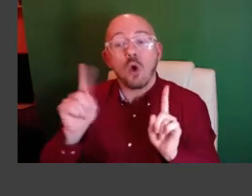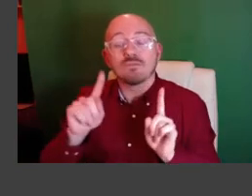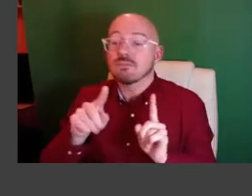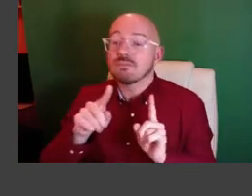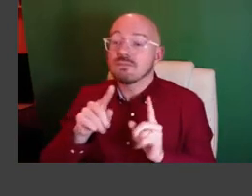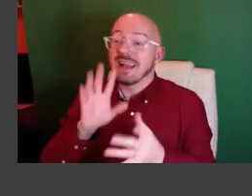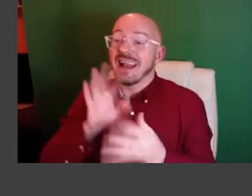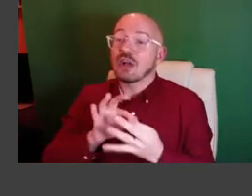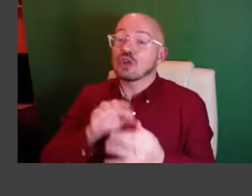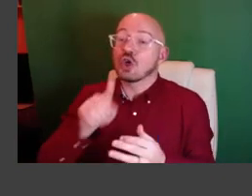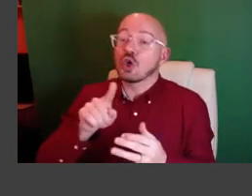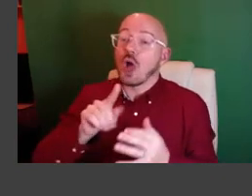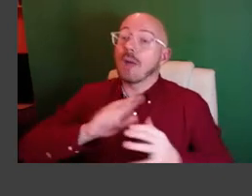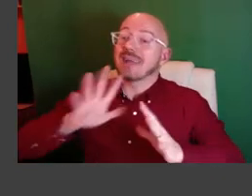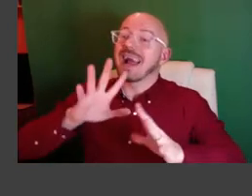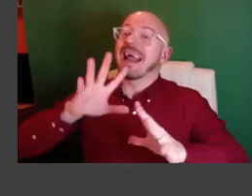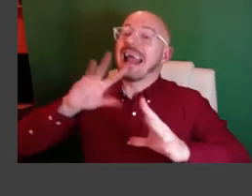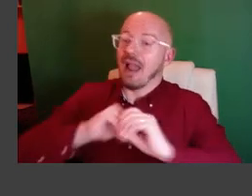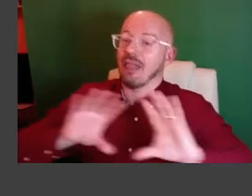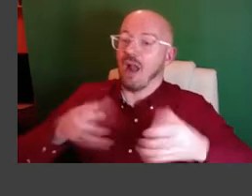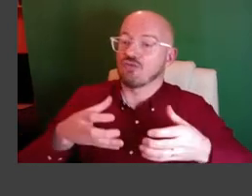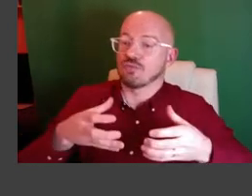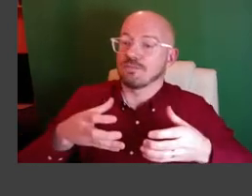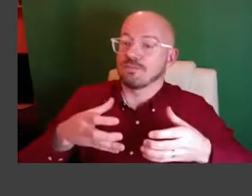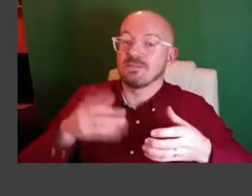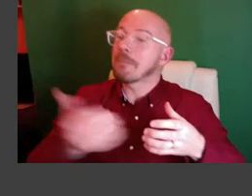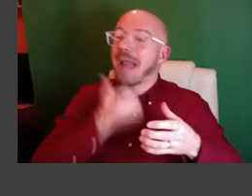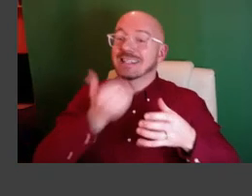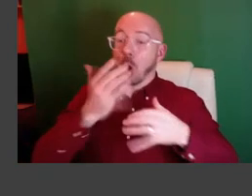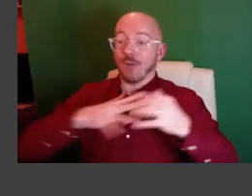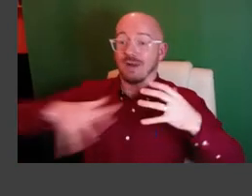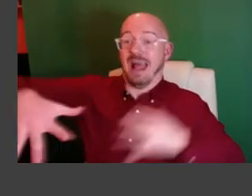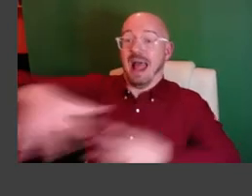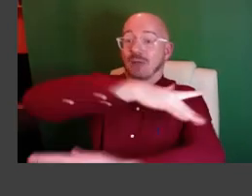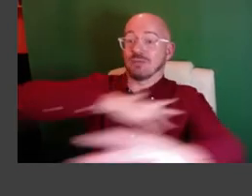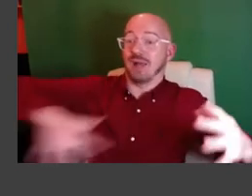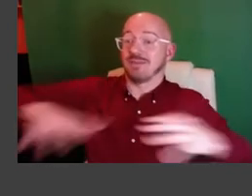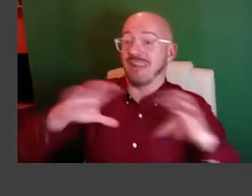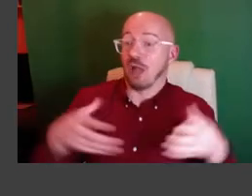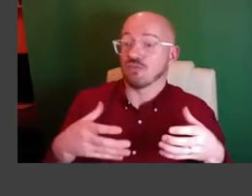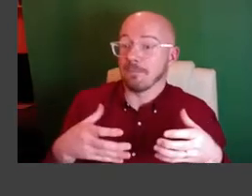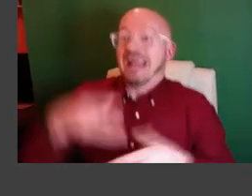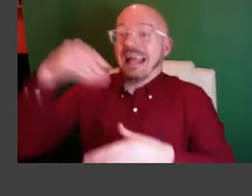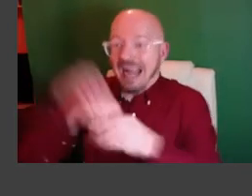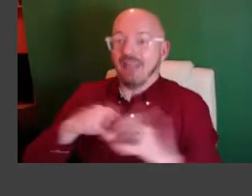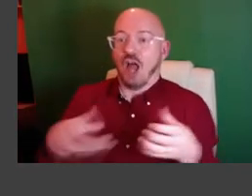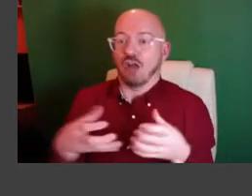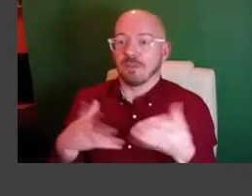influence the inclusion of that information in the new BSL plan. Because BSL in the